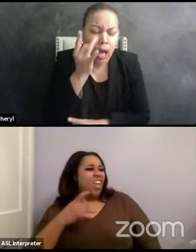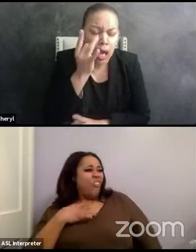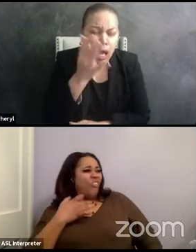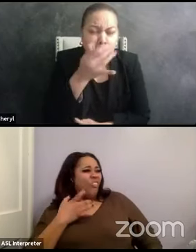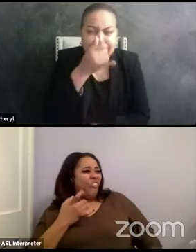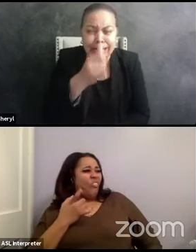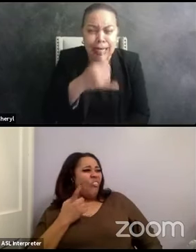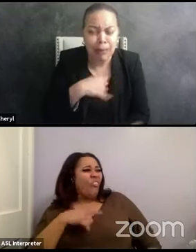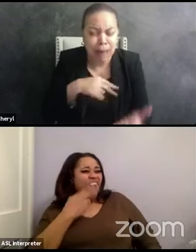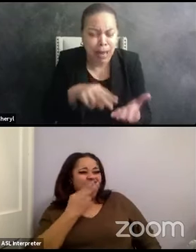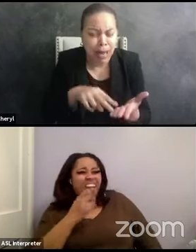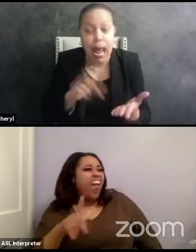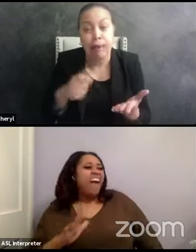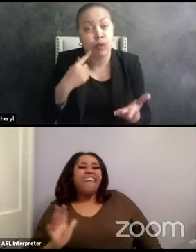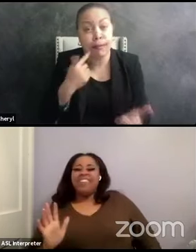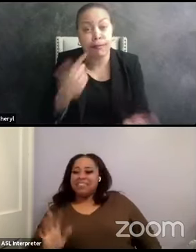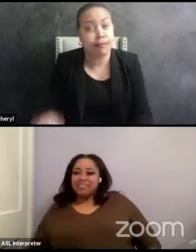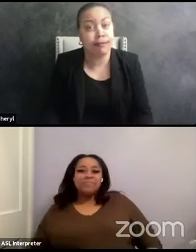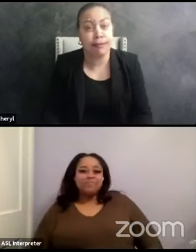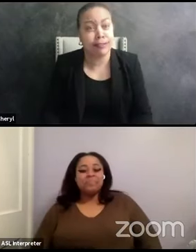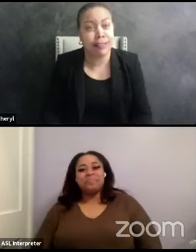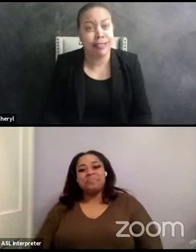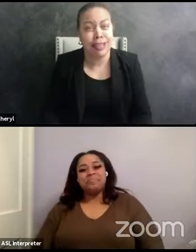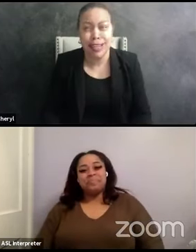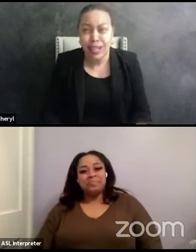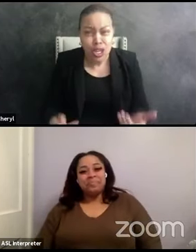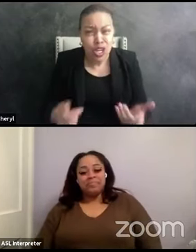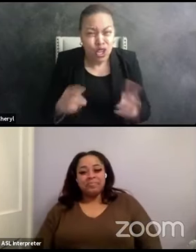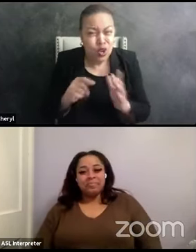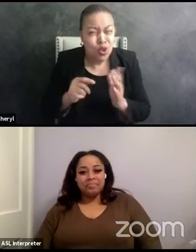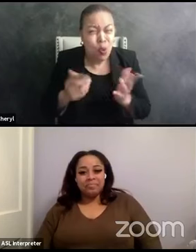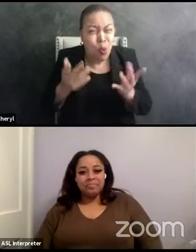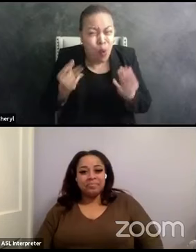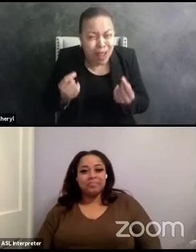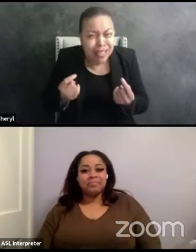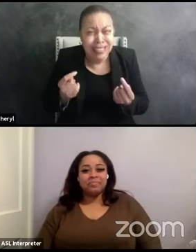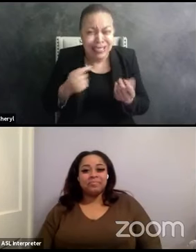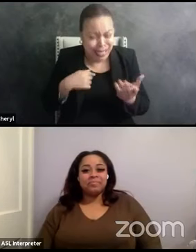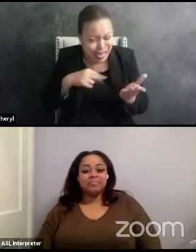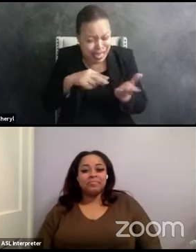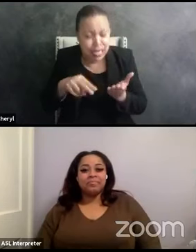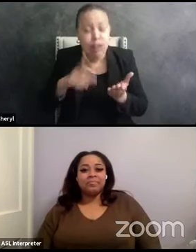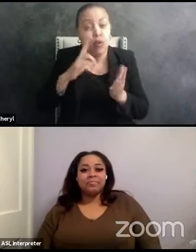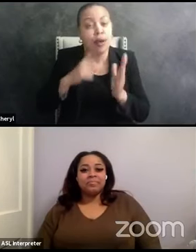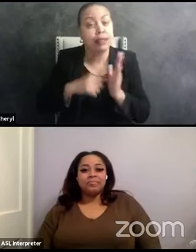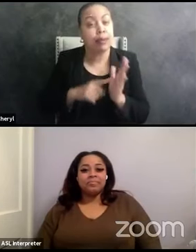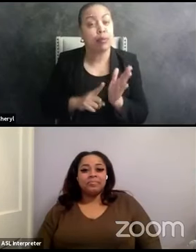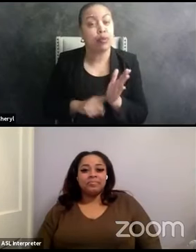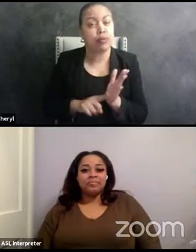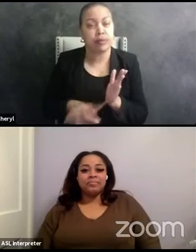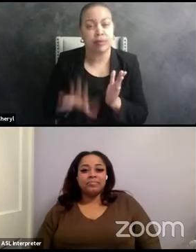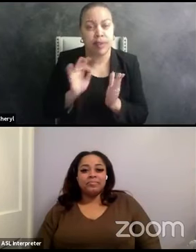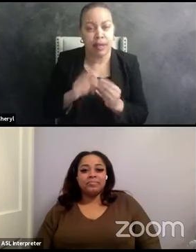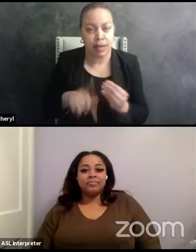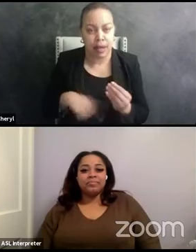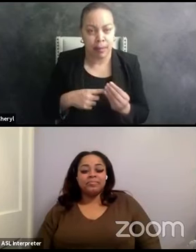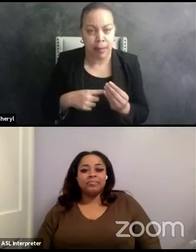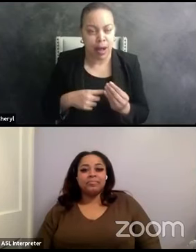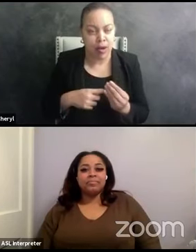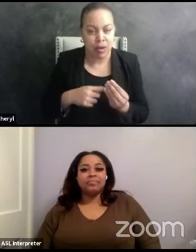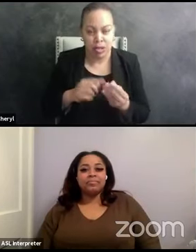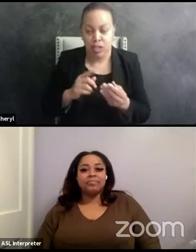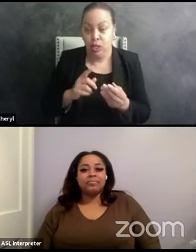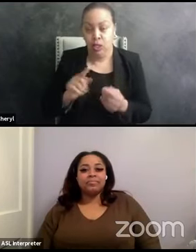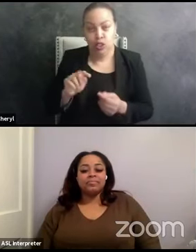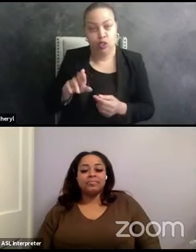hell? are you kidding me? You know, Right. like when I was researching about like the True Story